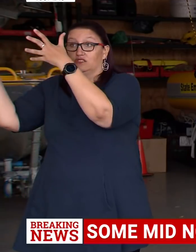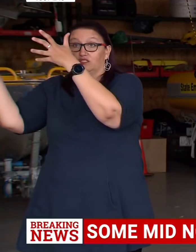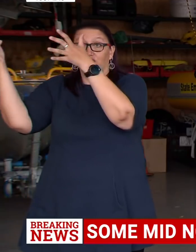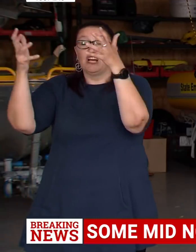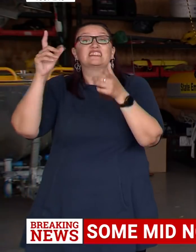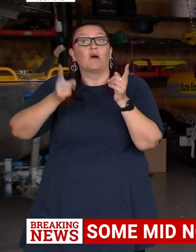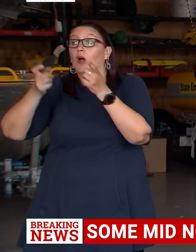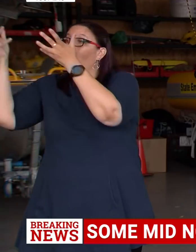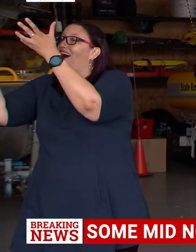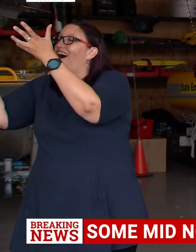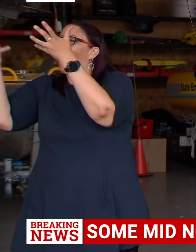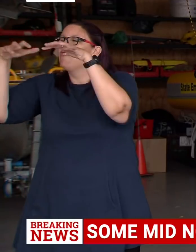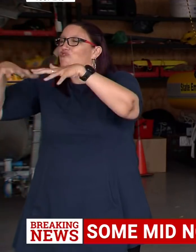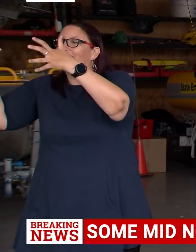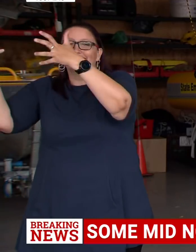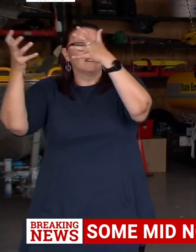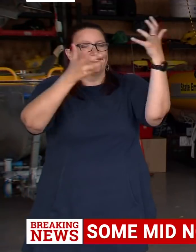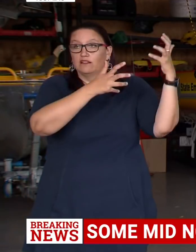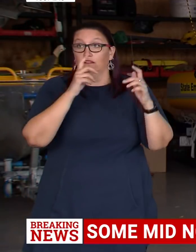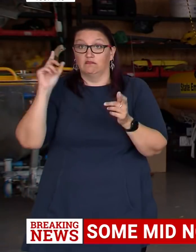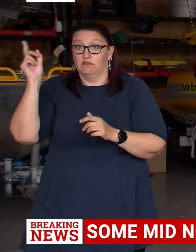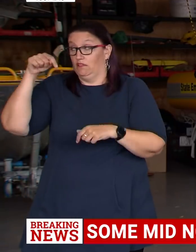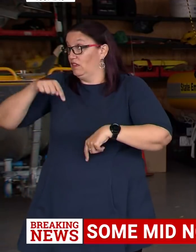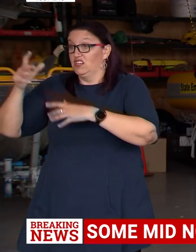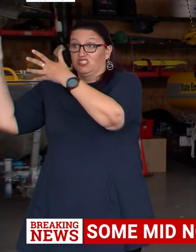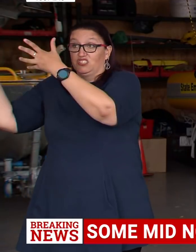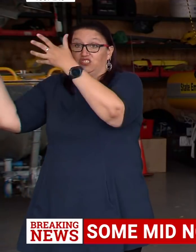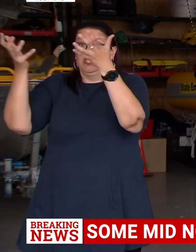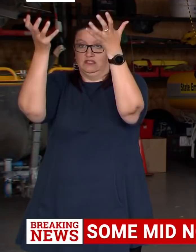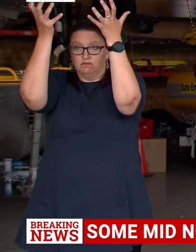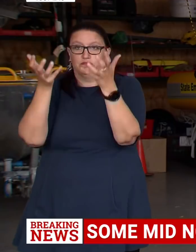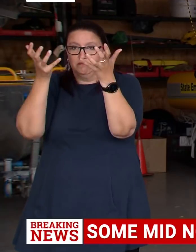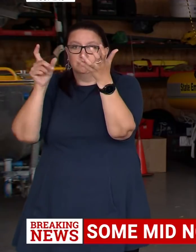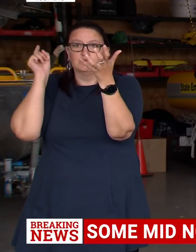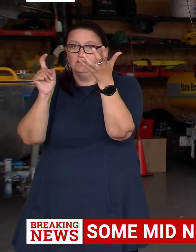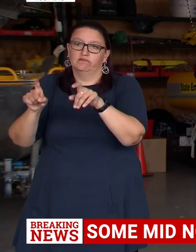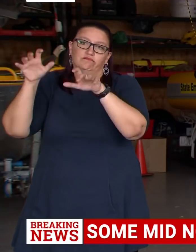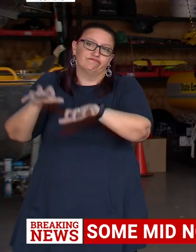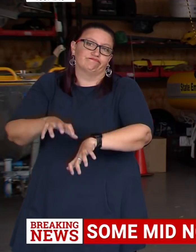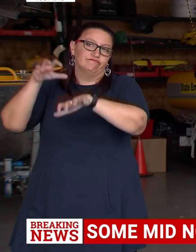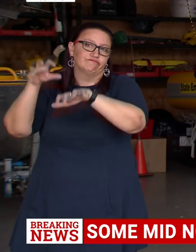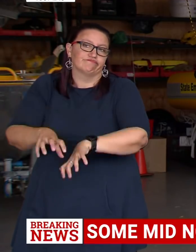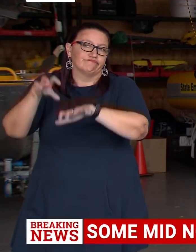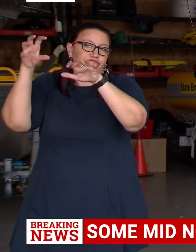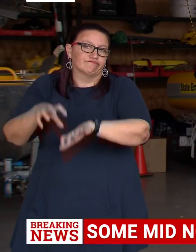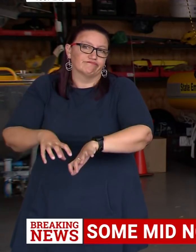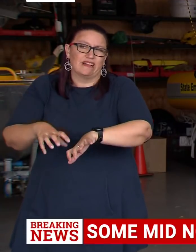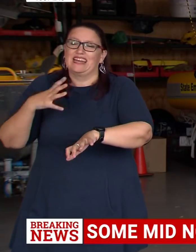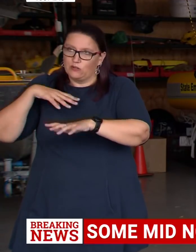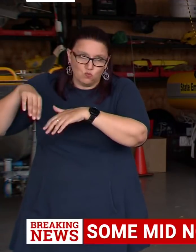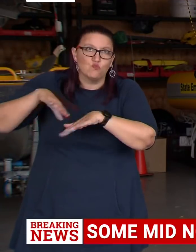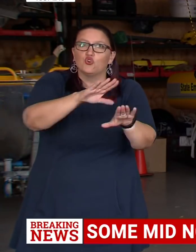in there for a few days, which again, we've not seen for half a century. So all of that has to be put into context. And that's why it's really important for